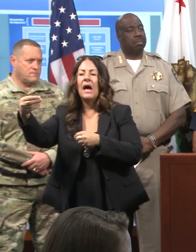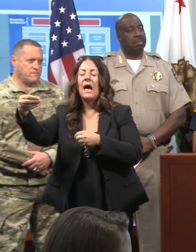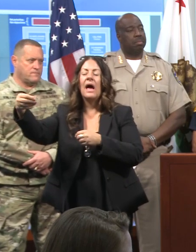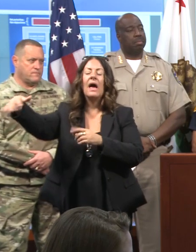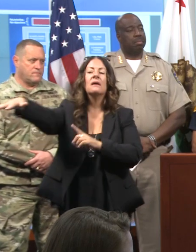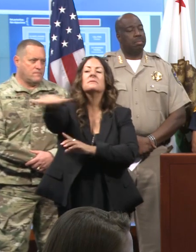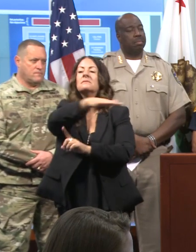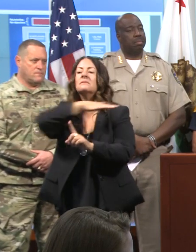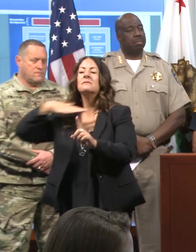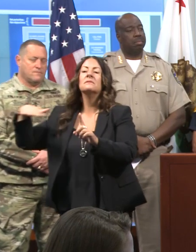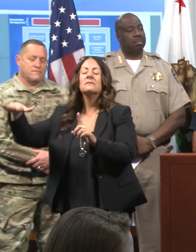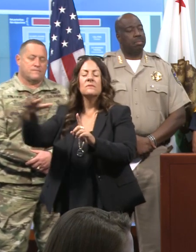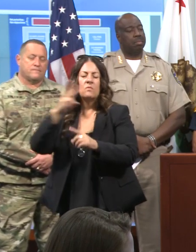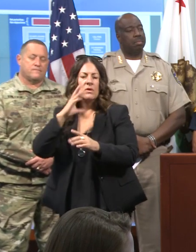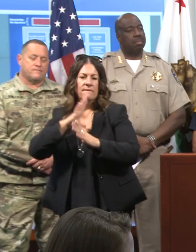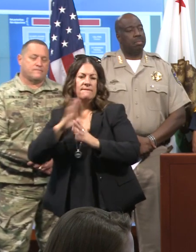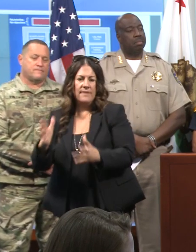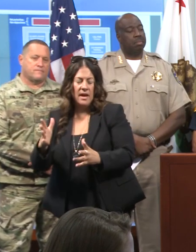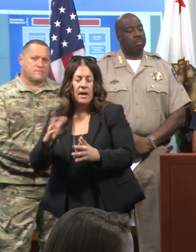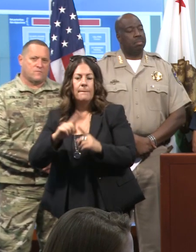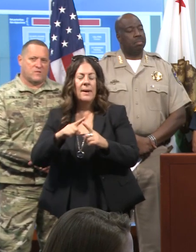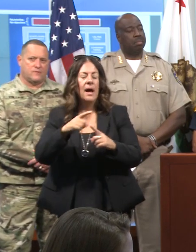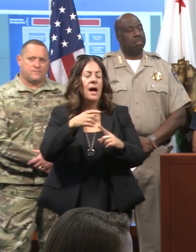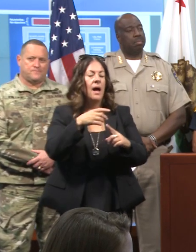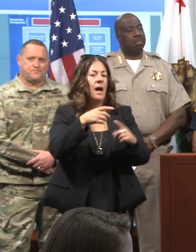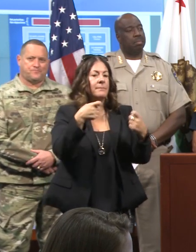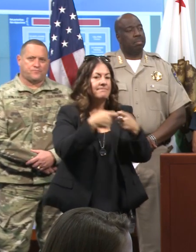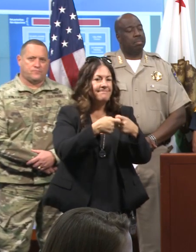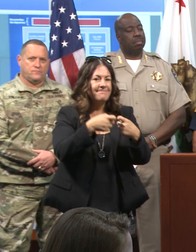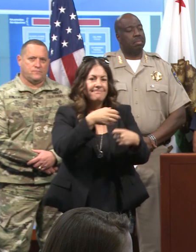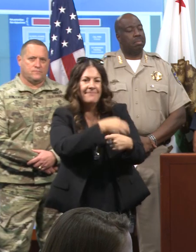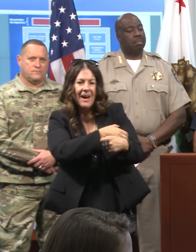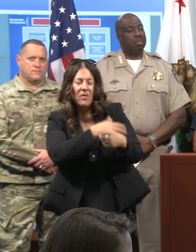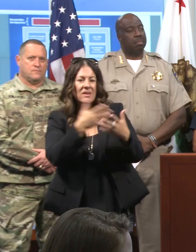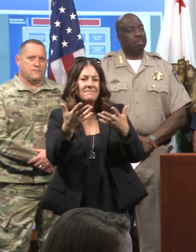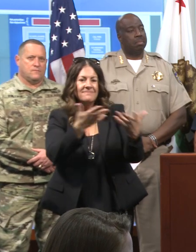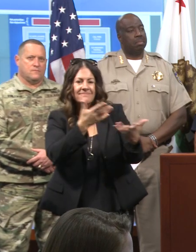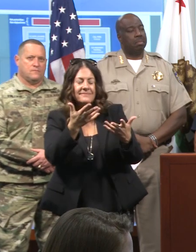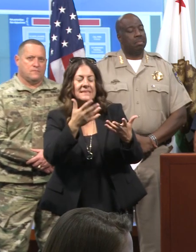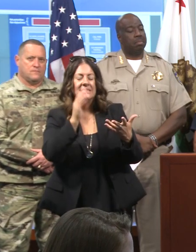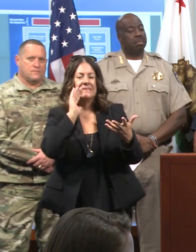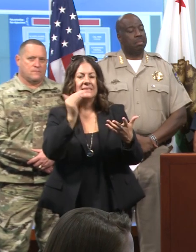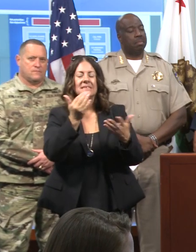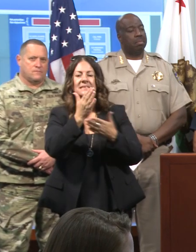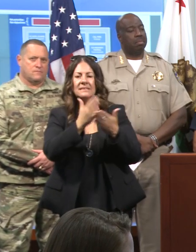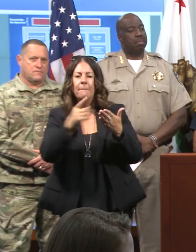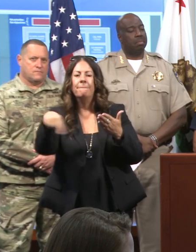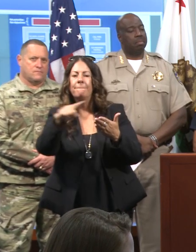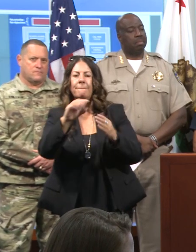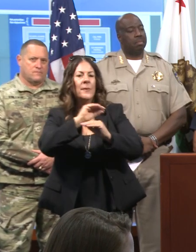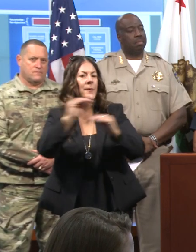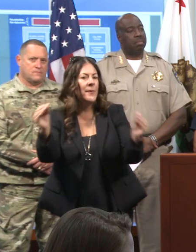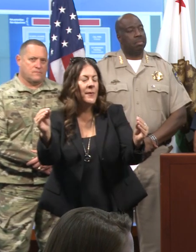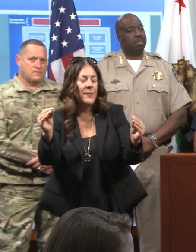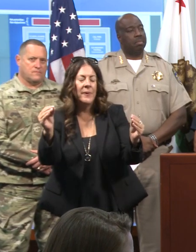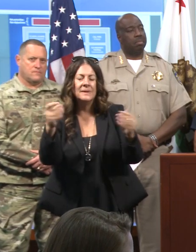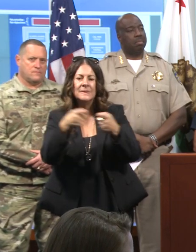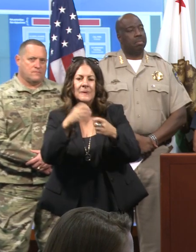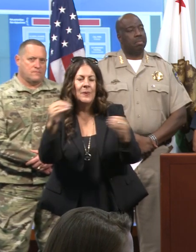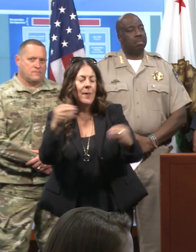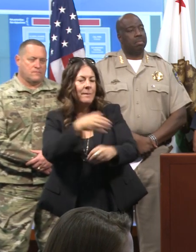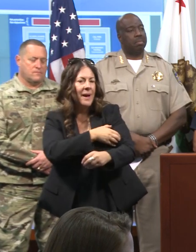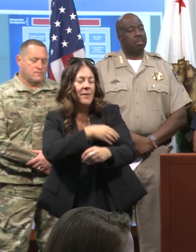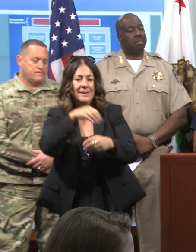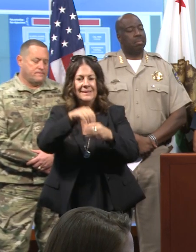fine. Power is still a problem. We have several thousand without power in Napa and